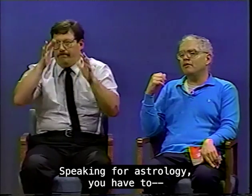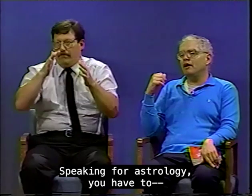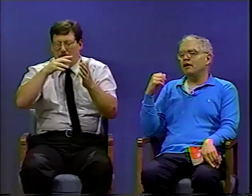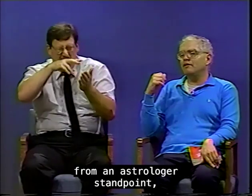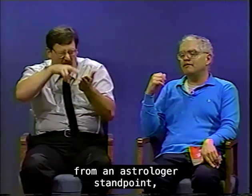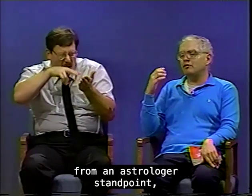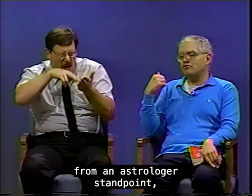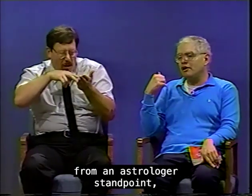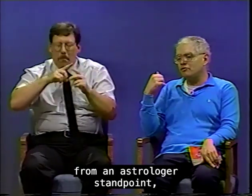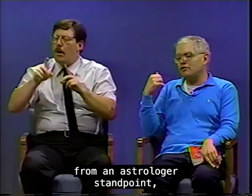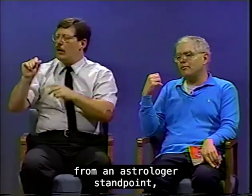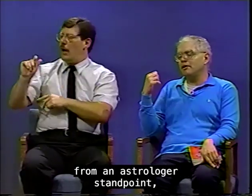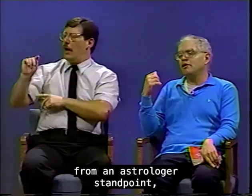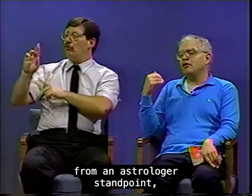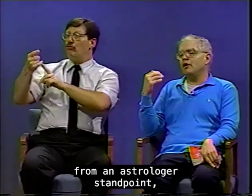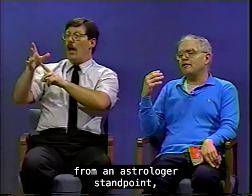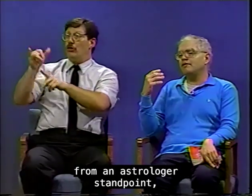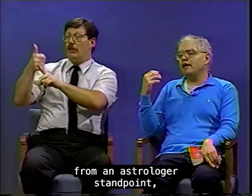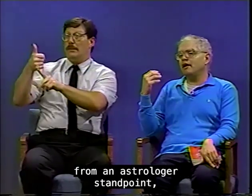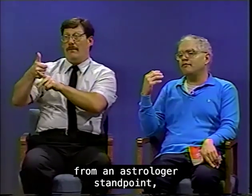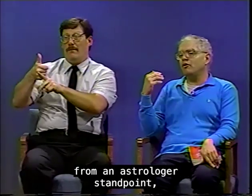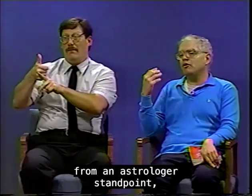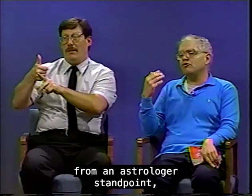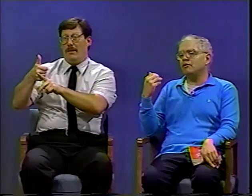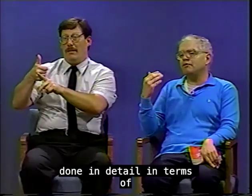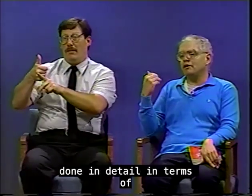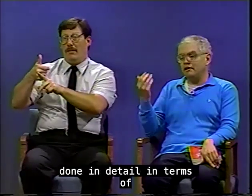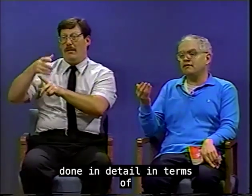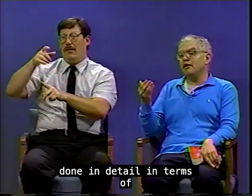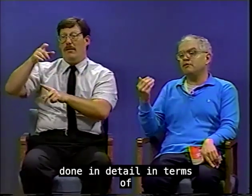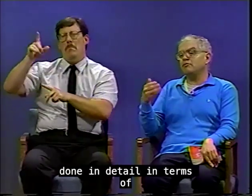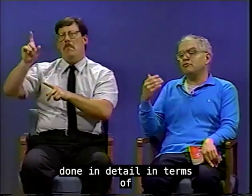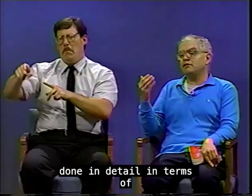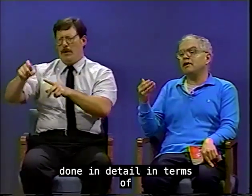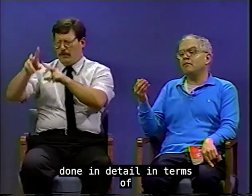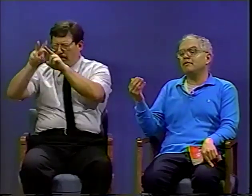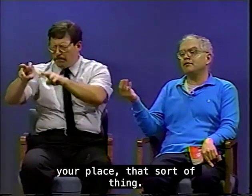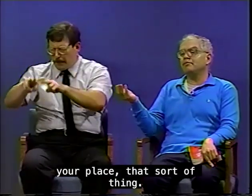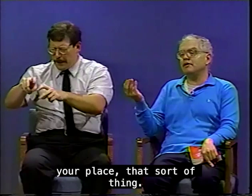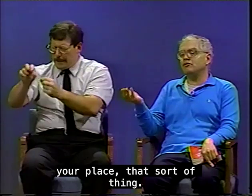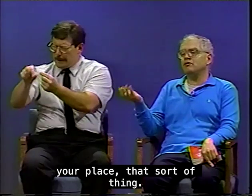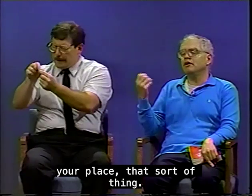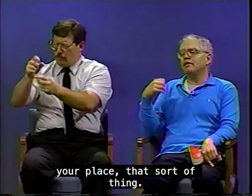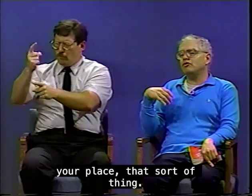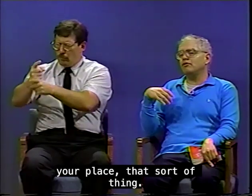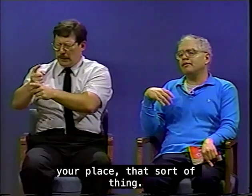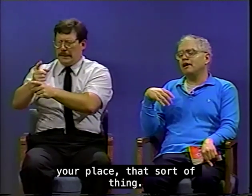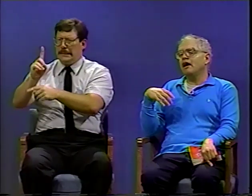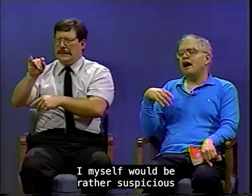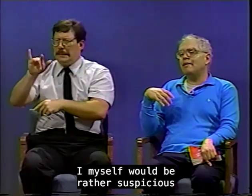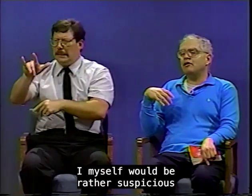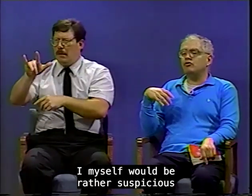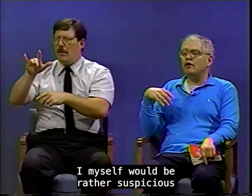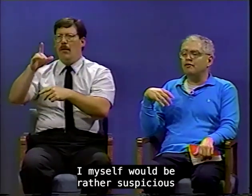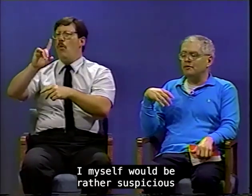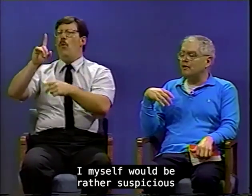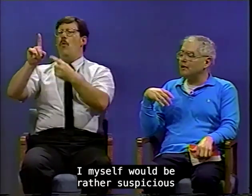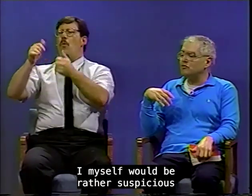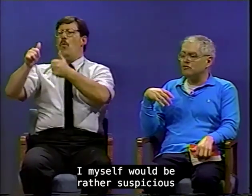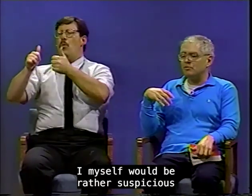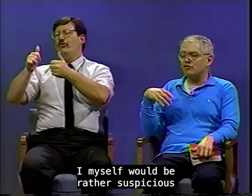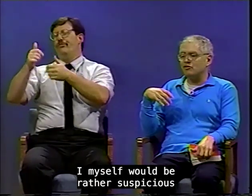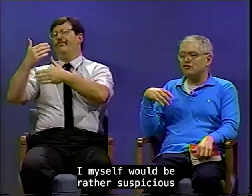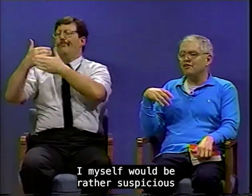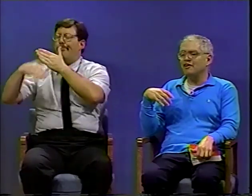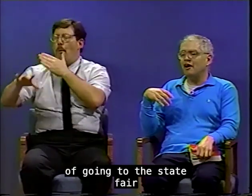have to, from an astrologer standpoint, you have to have a horoscope done in detail in terms of your day, month, your place, that sort of thing. I myself would be